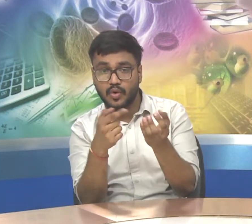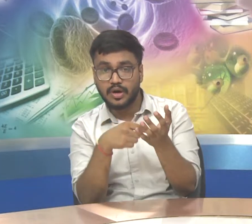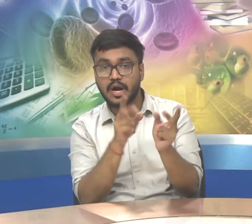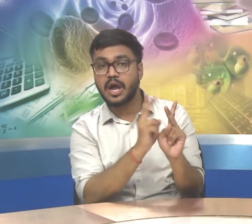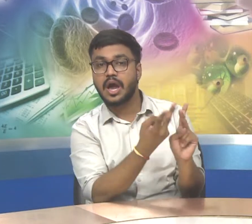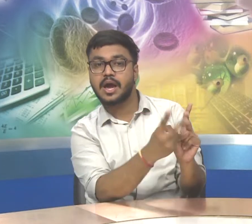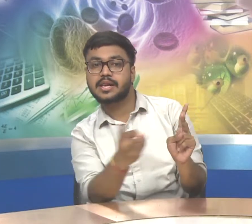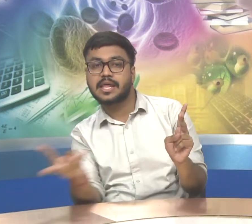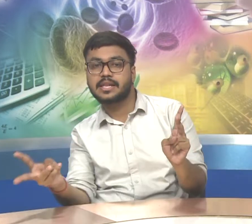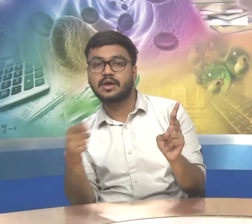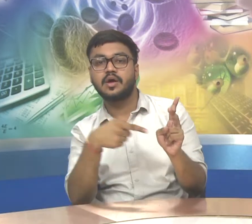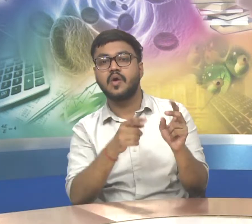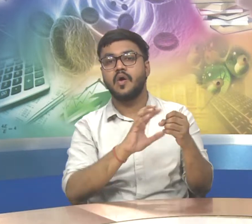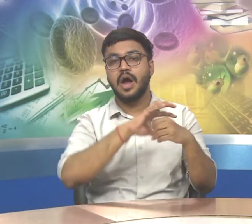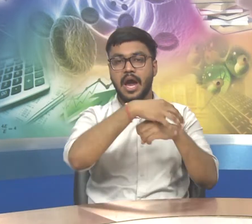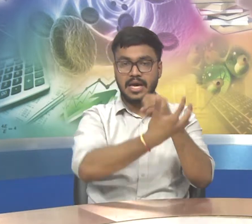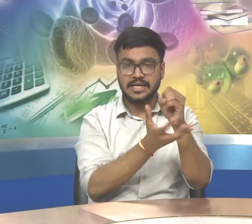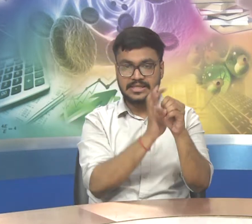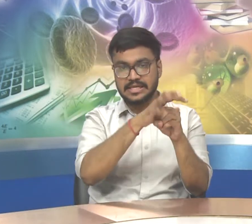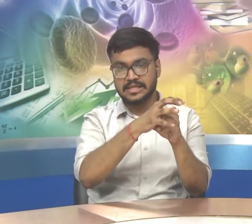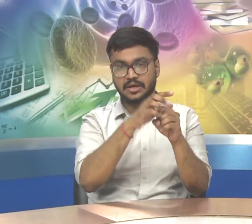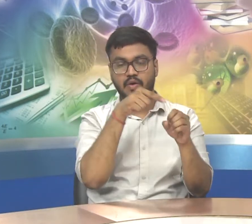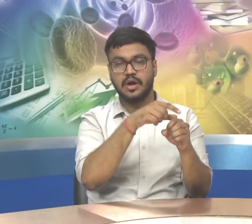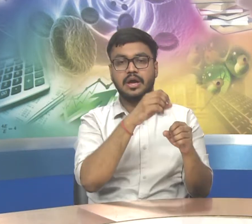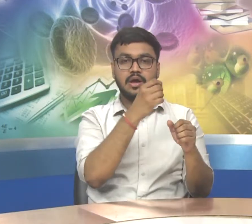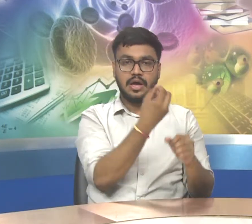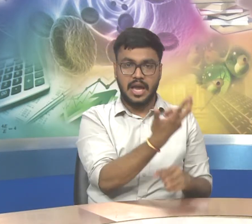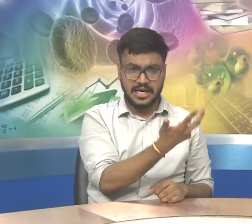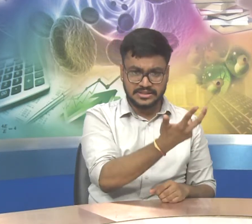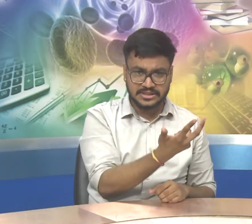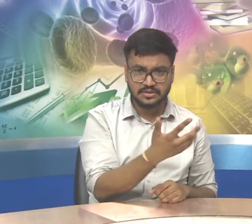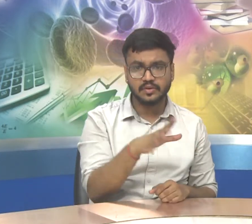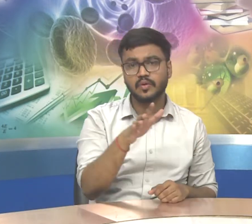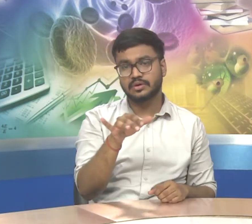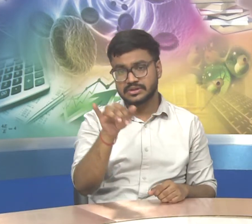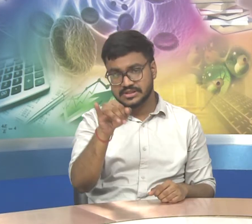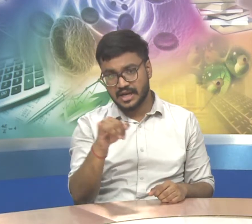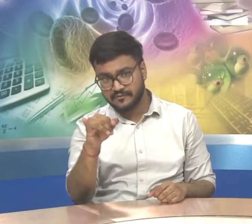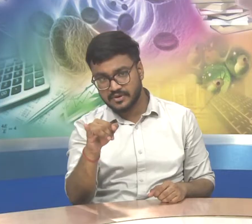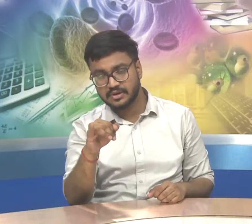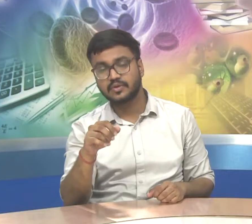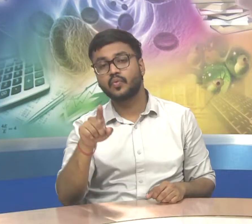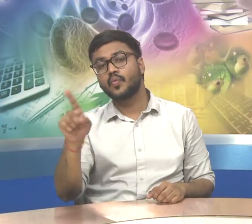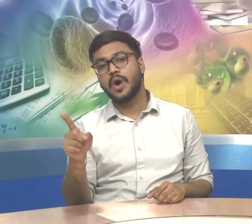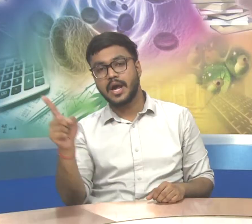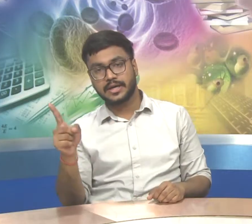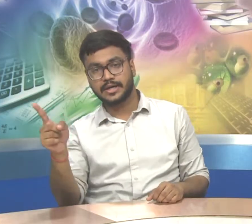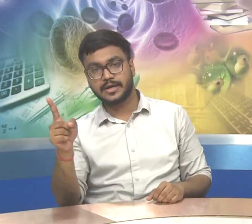so their atomic numbers are 8, 6 and 1.